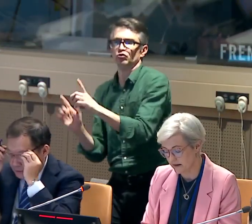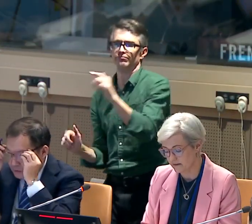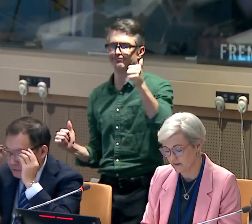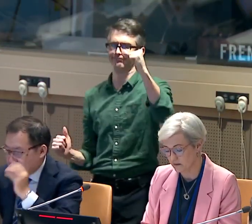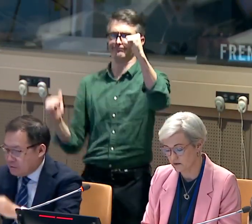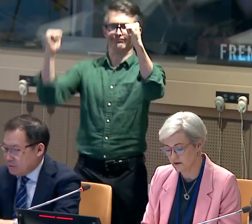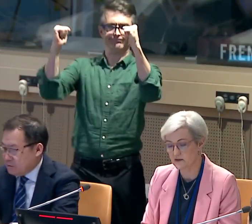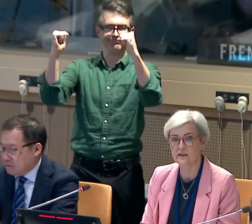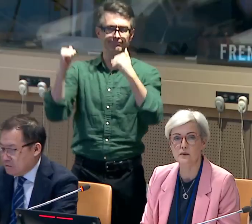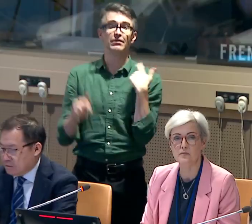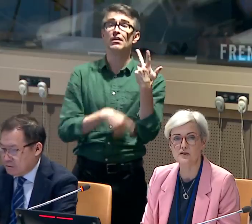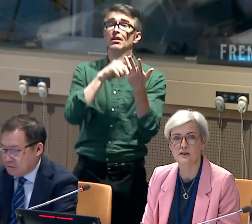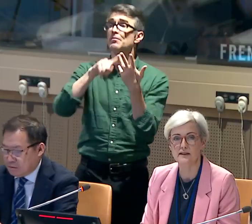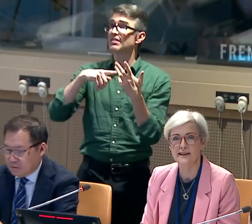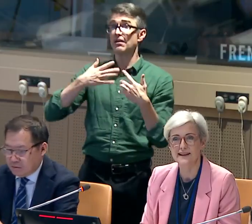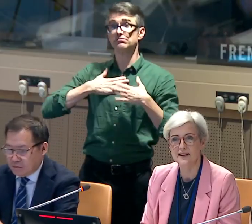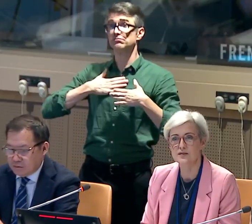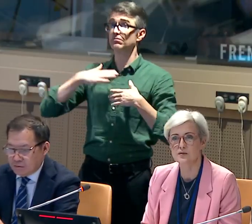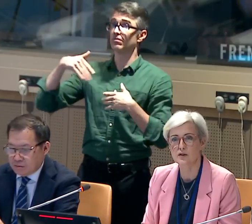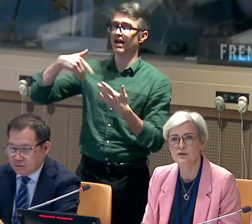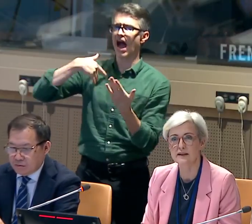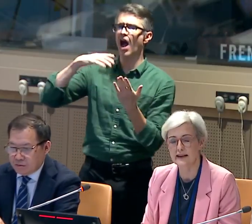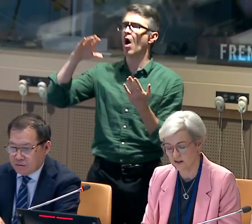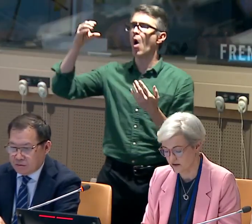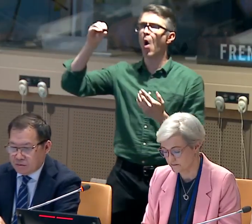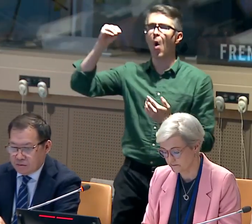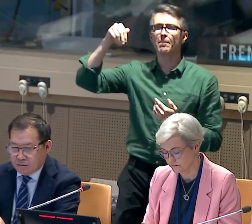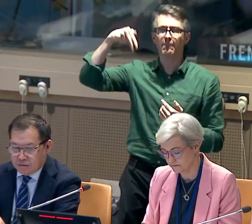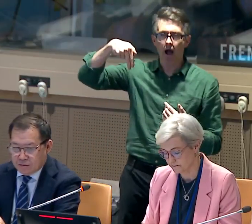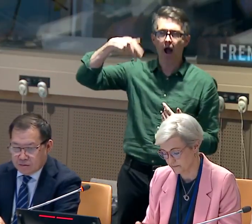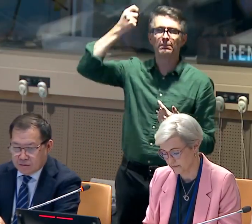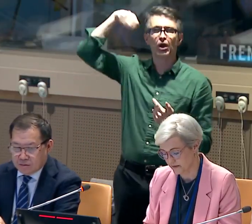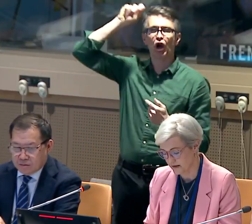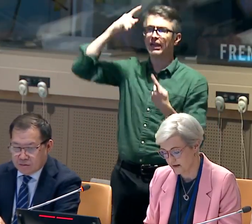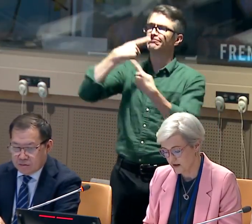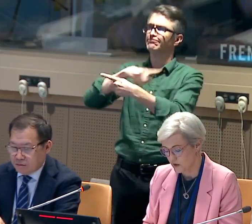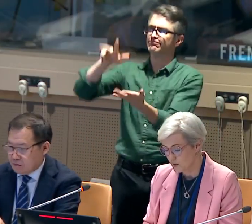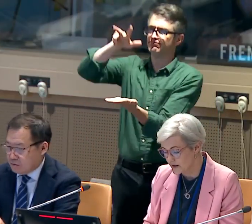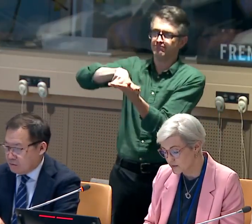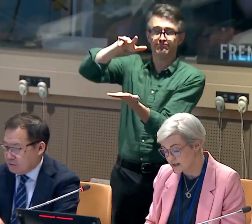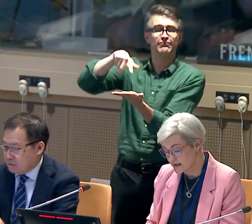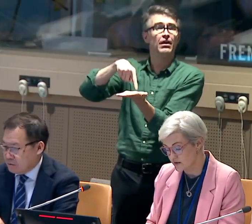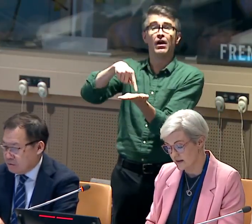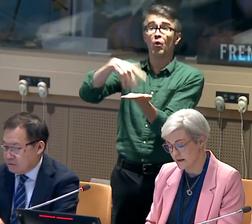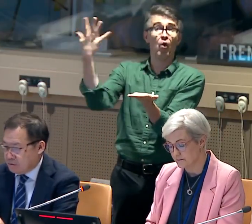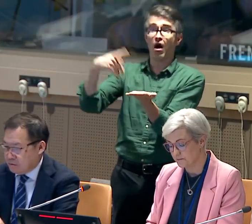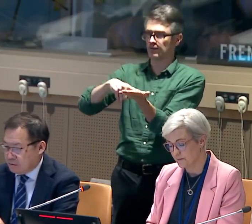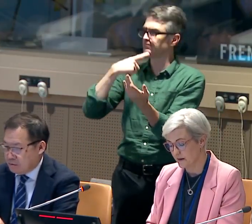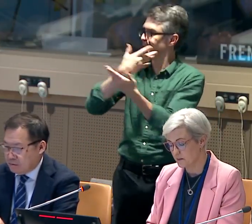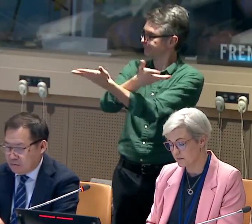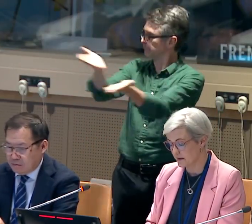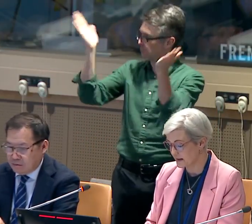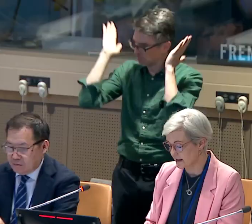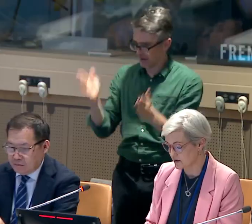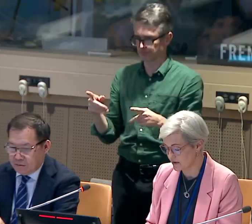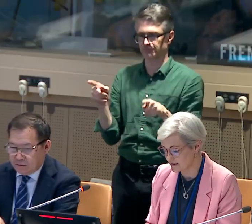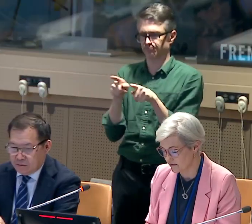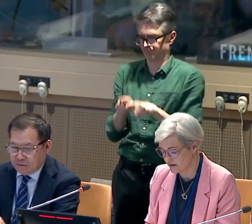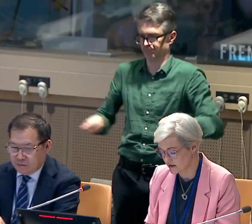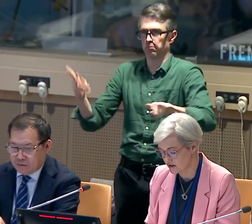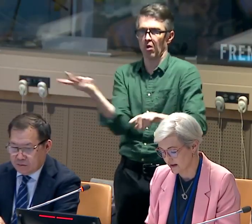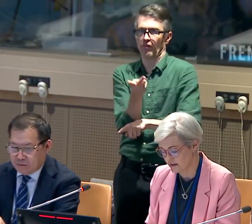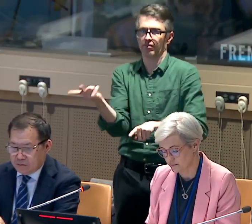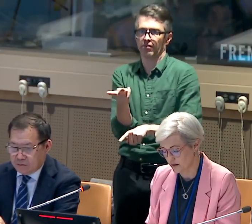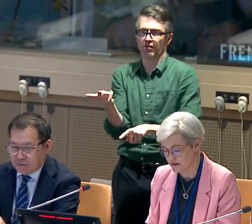Declaration reminds us to turn this ambition into concrete action. Where do we stand today? Many countries